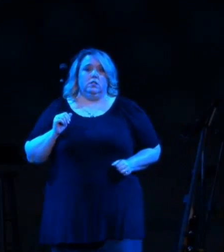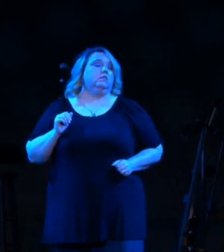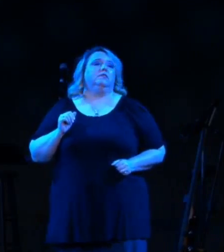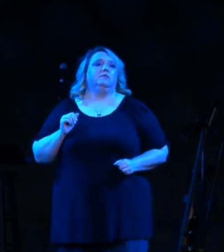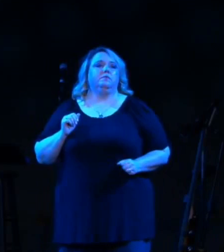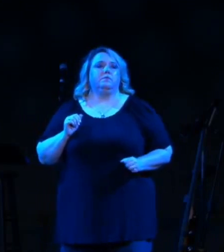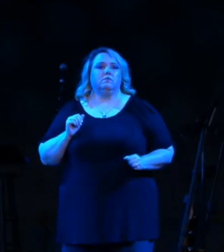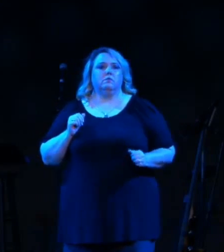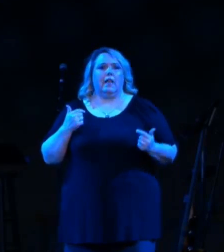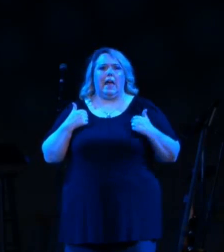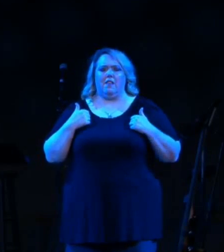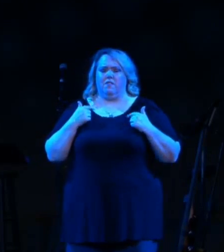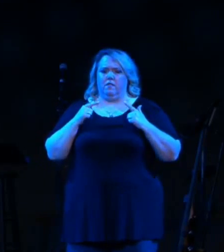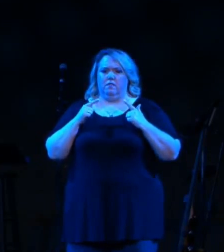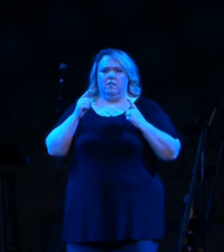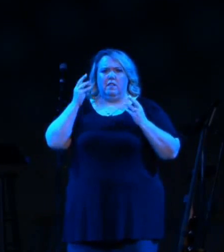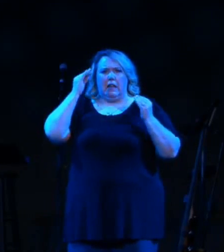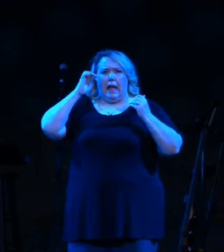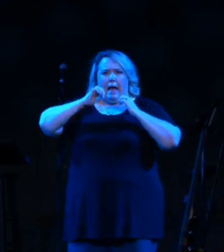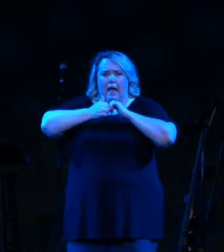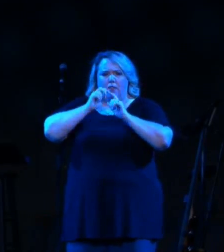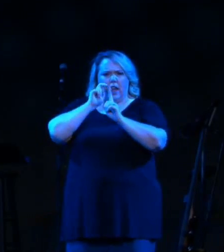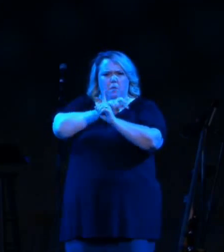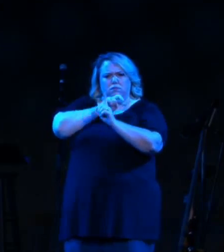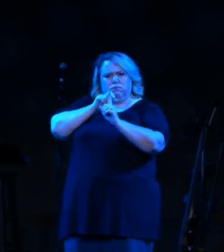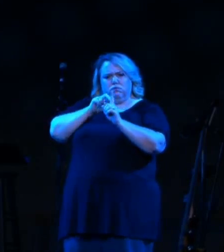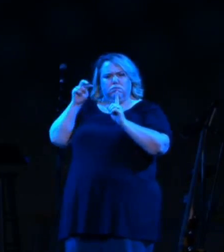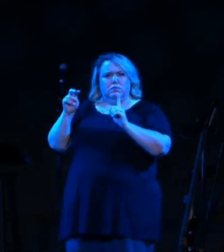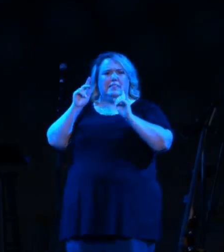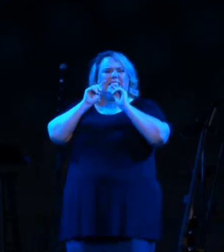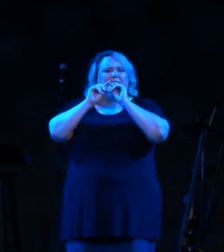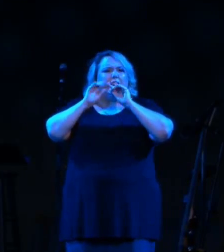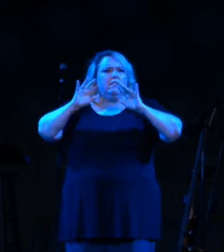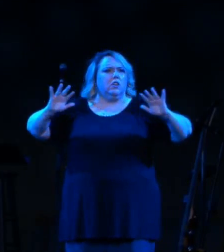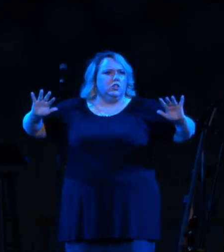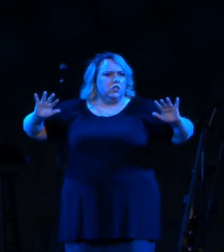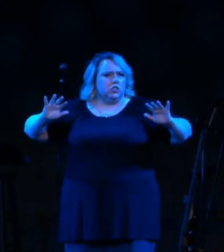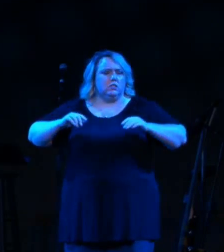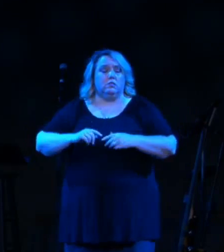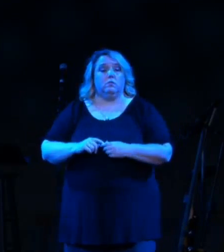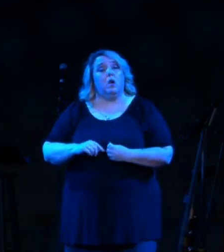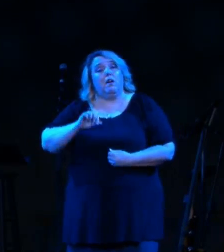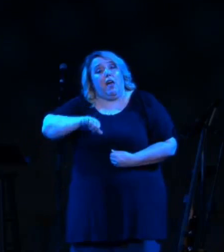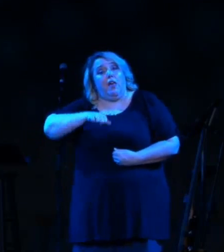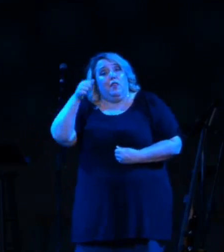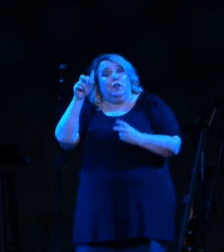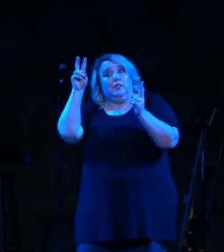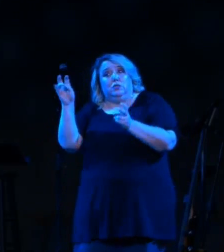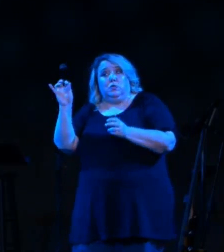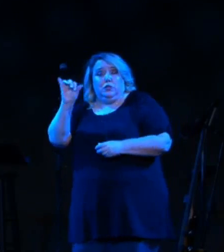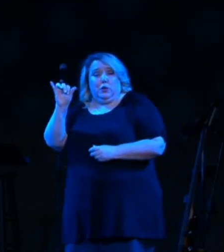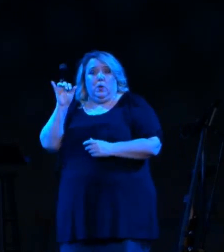diversity in this issue and a lot of other issues as well.